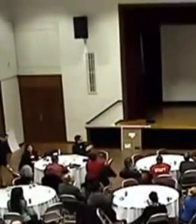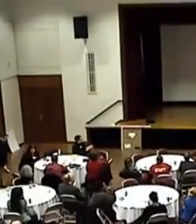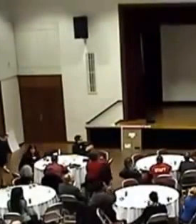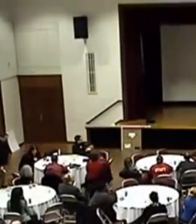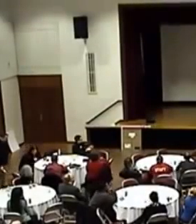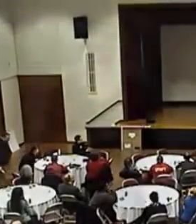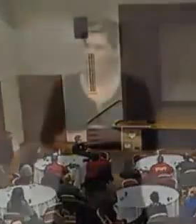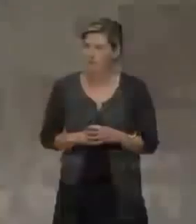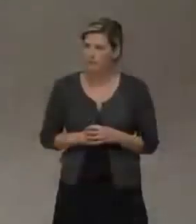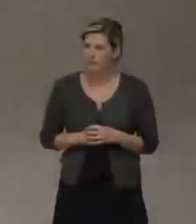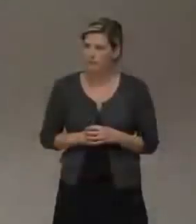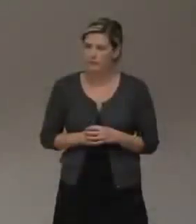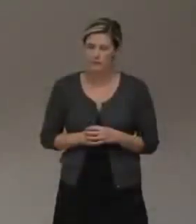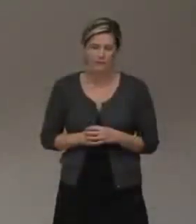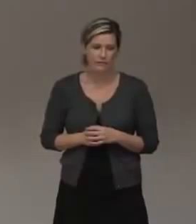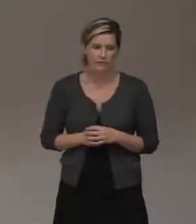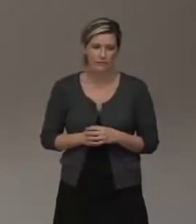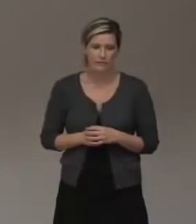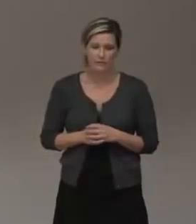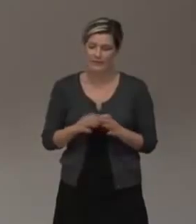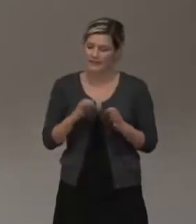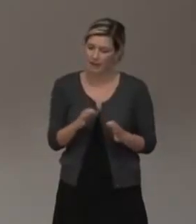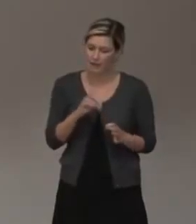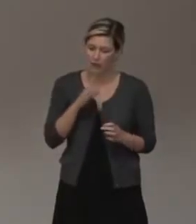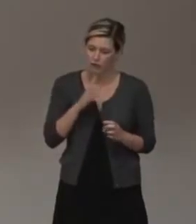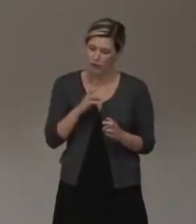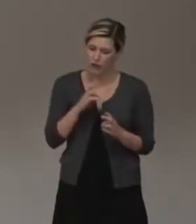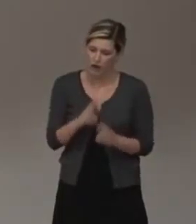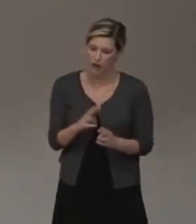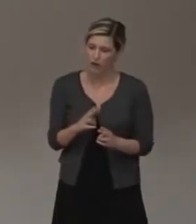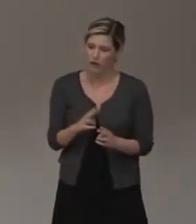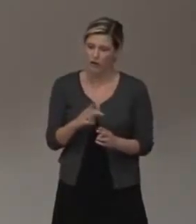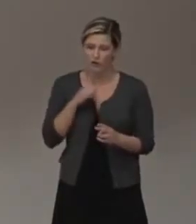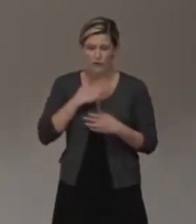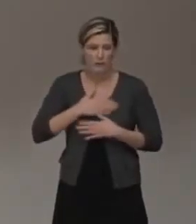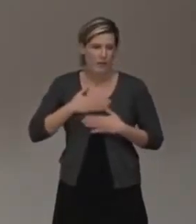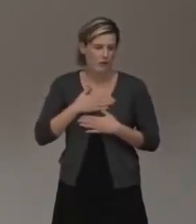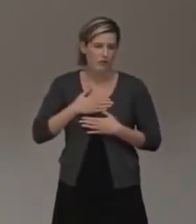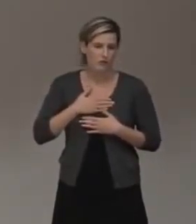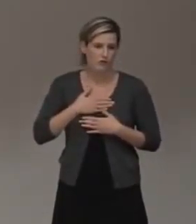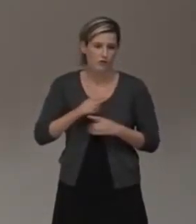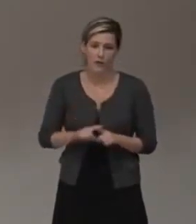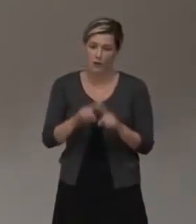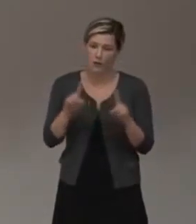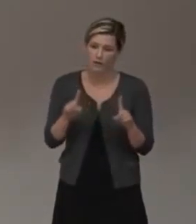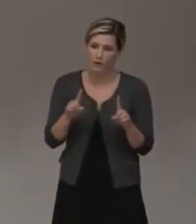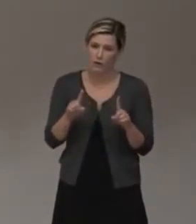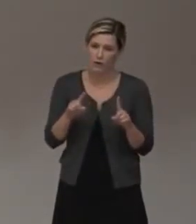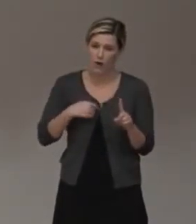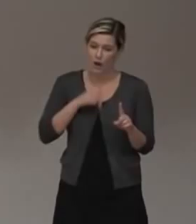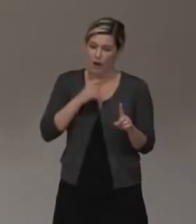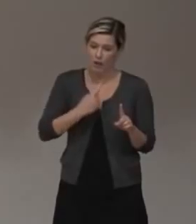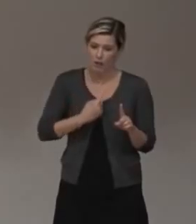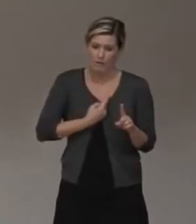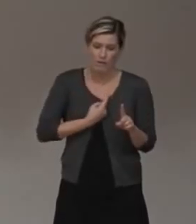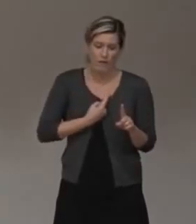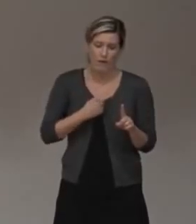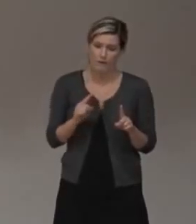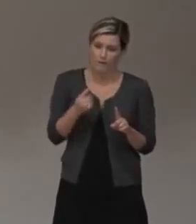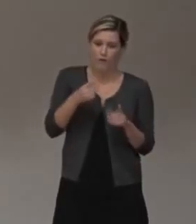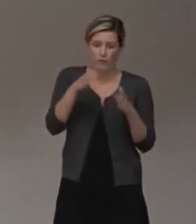It is definitely a distinct honor and truly a pleasure. However, I was not the first person to hold